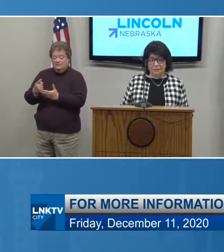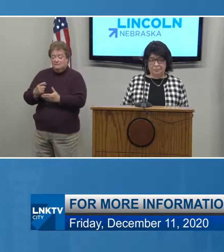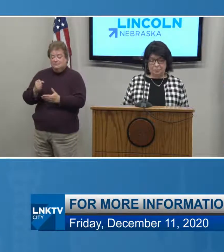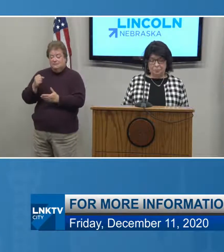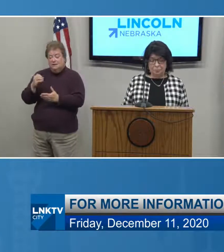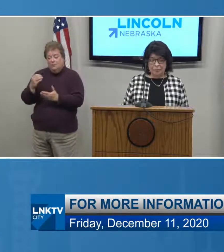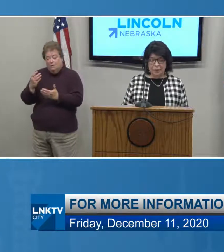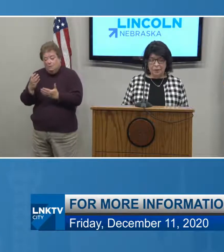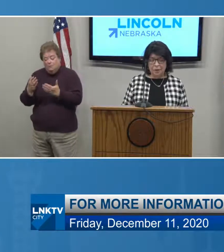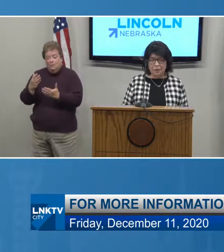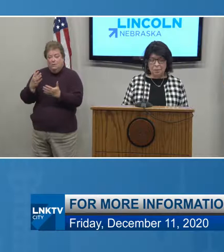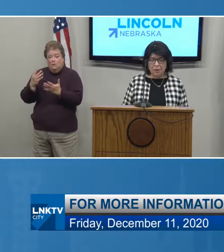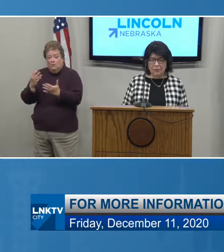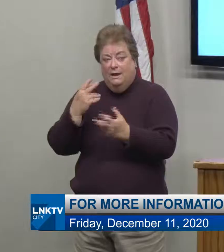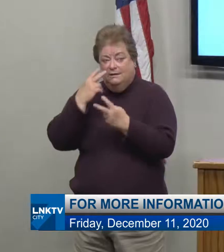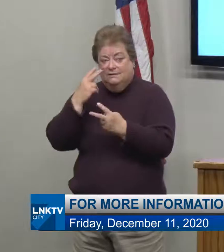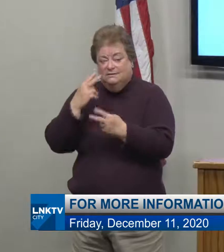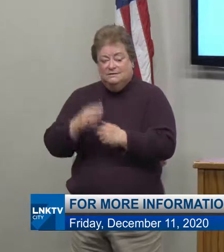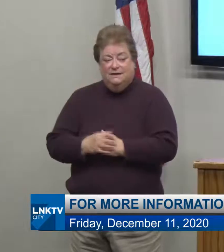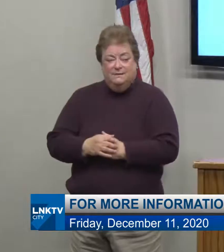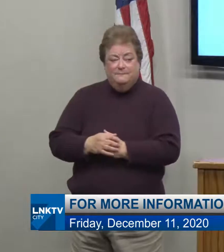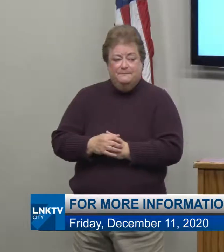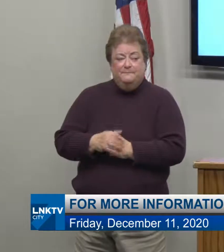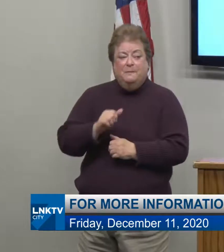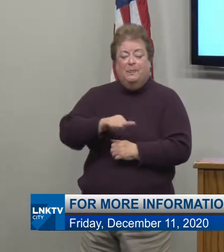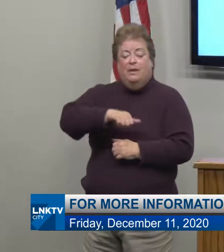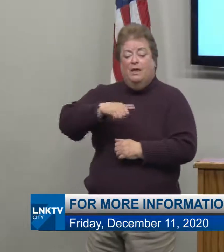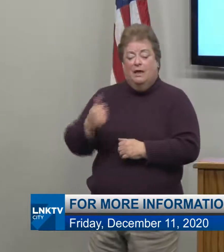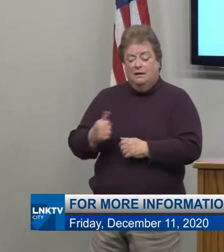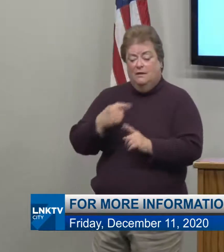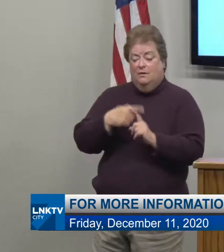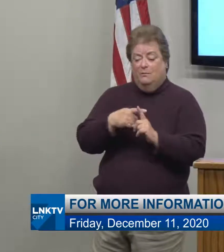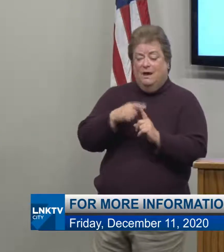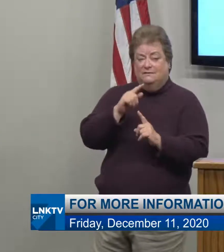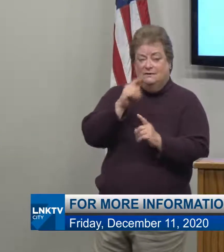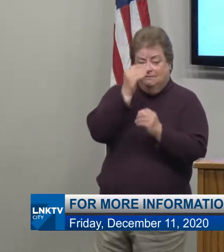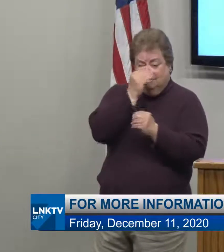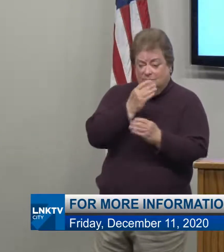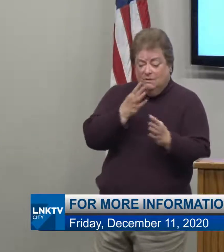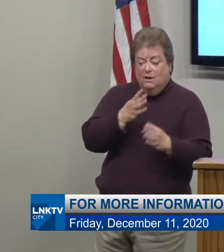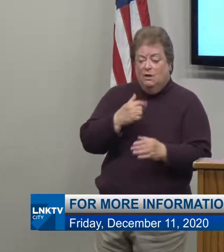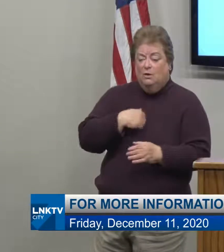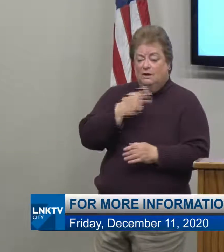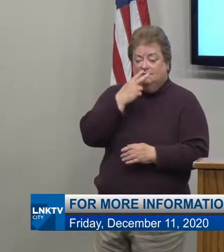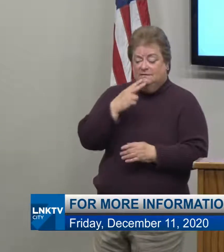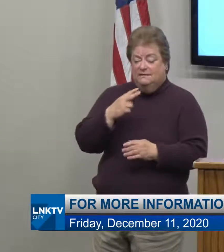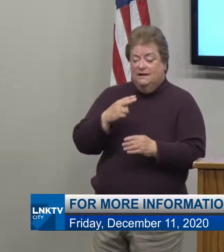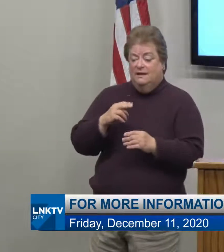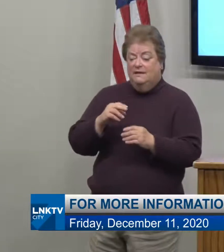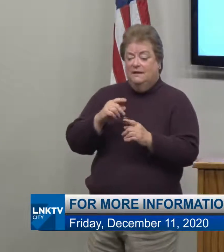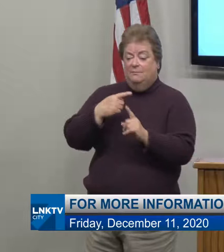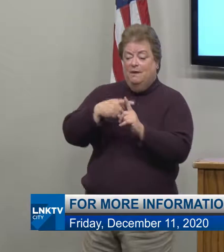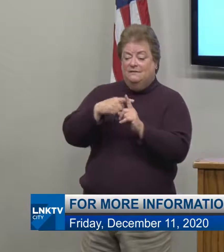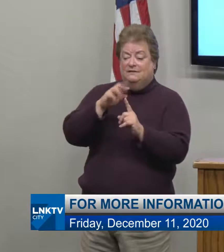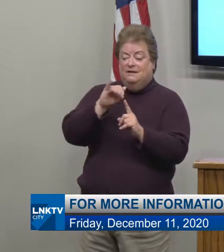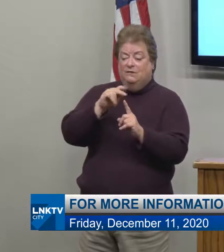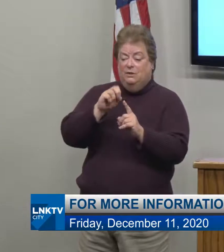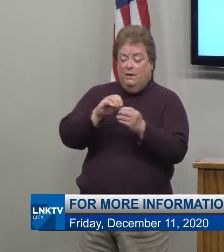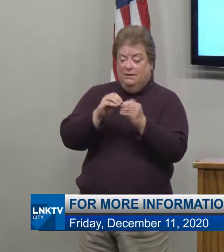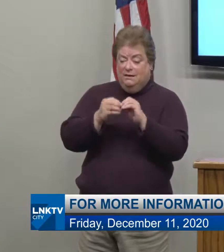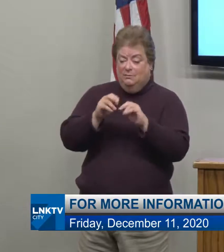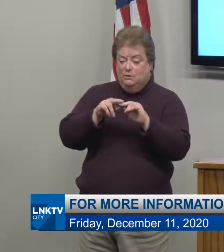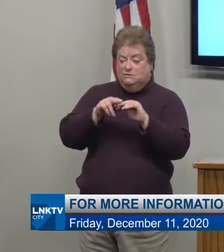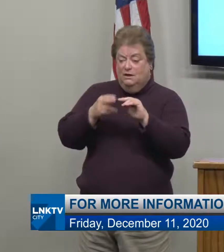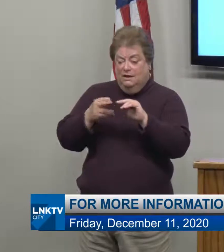cases. On another positive note, we are also seeing a drop in our positivity rate from